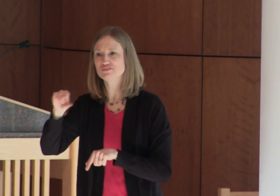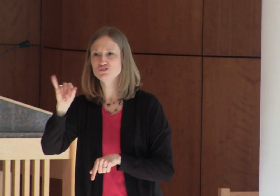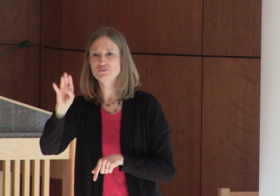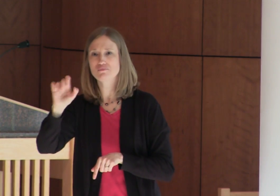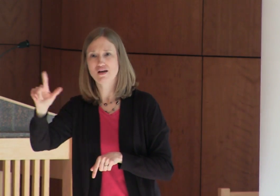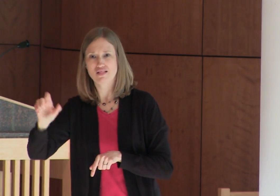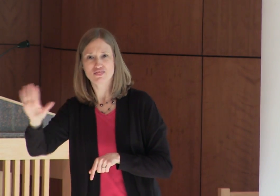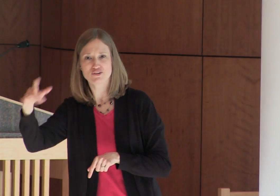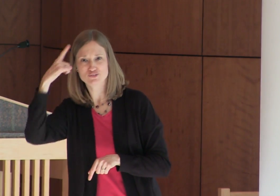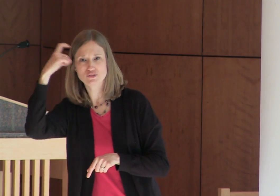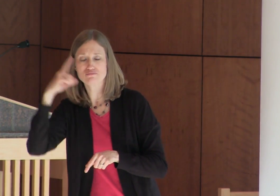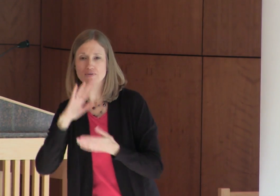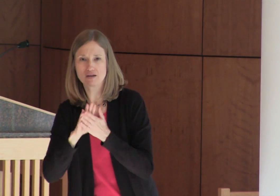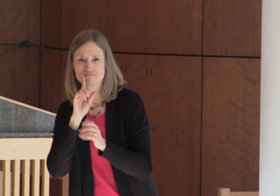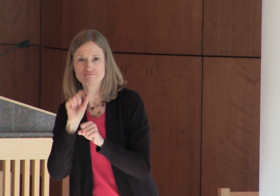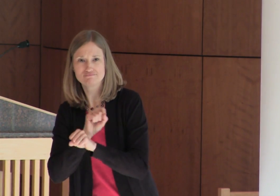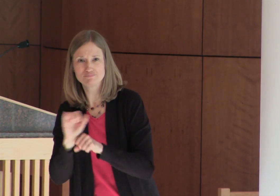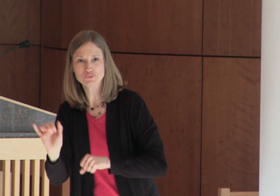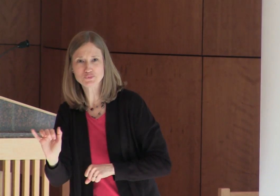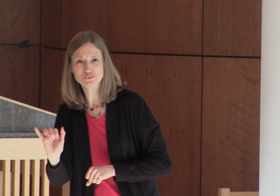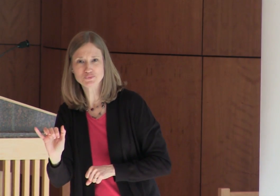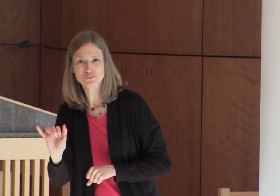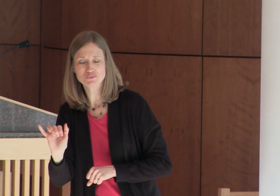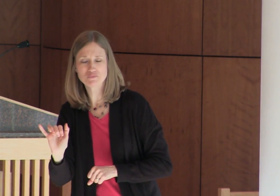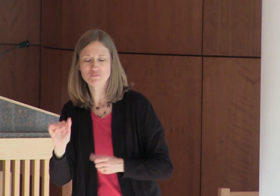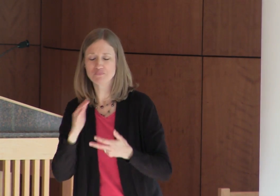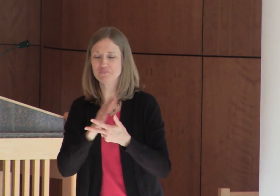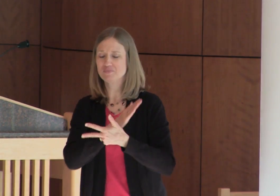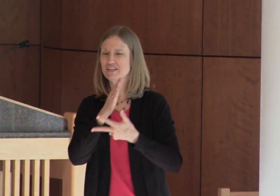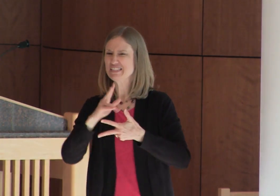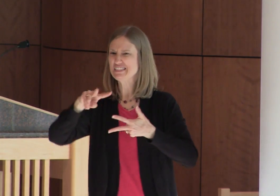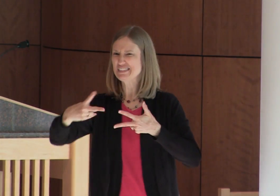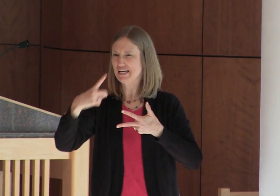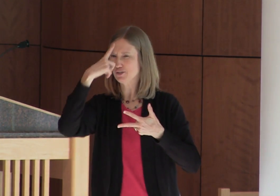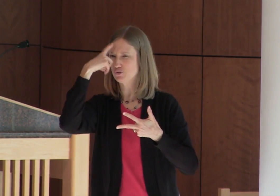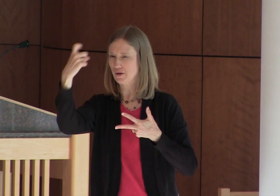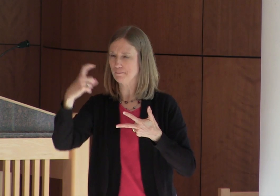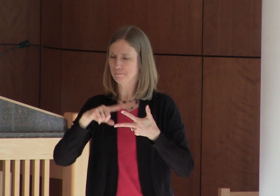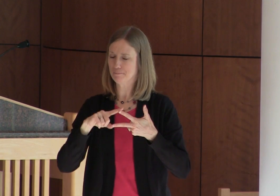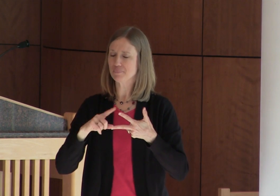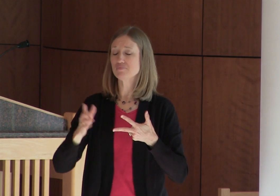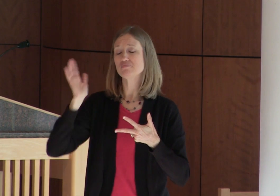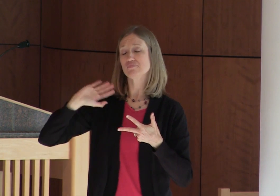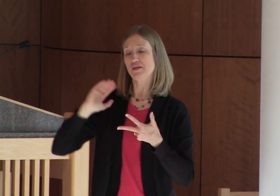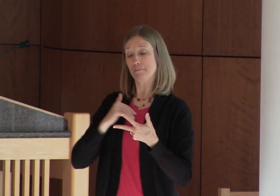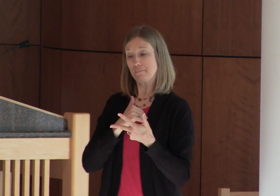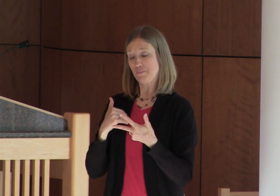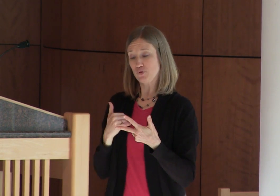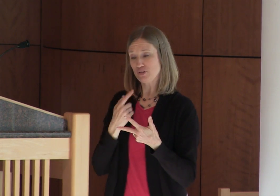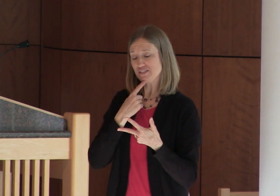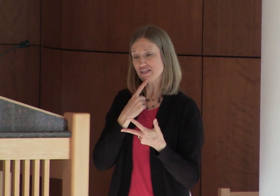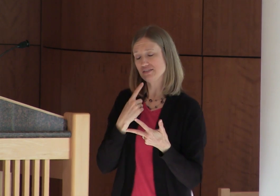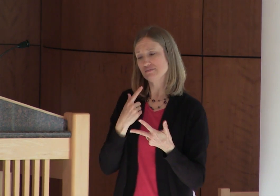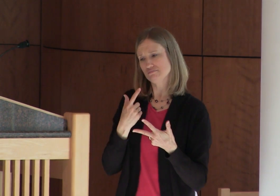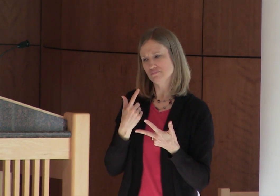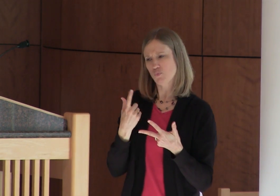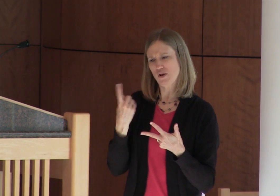Dream number two, about that same time, the Holy Spirit put it in the heart of one of our members that we could help provide